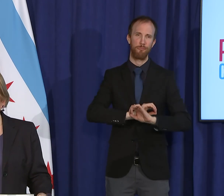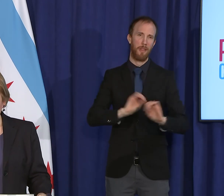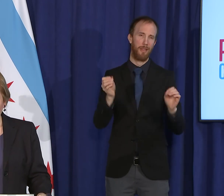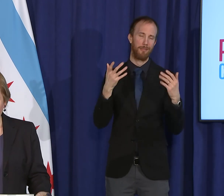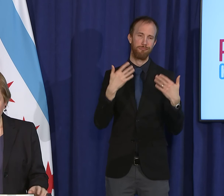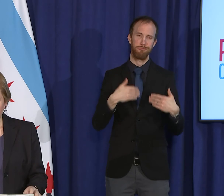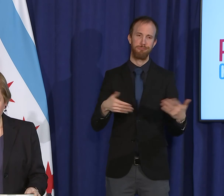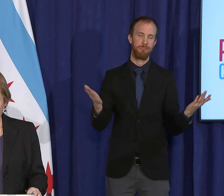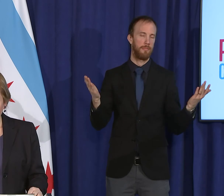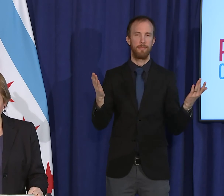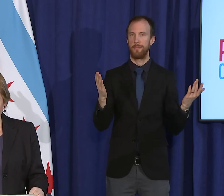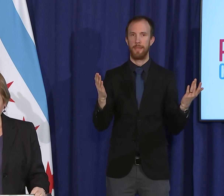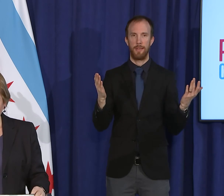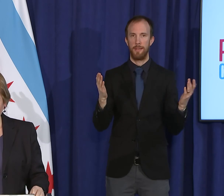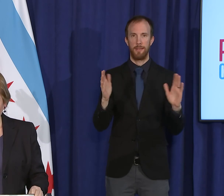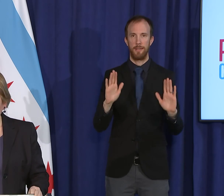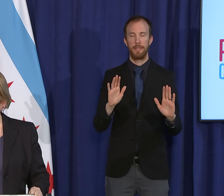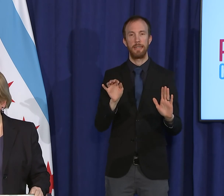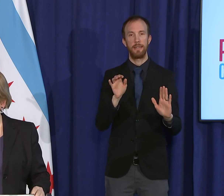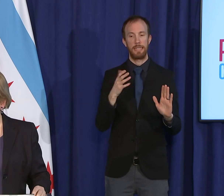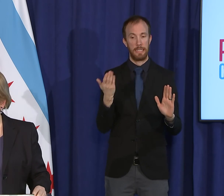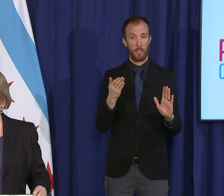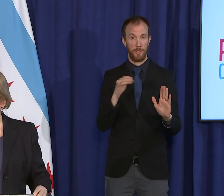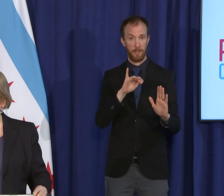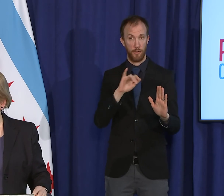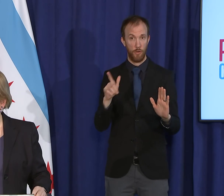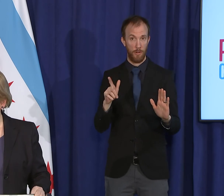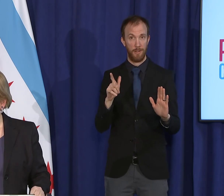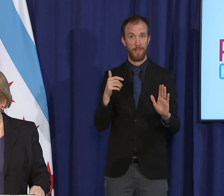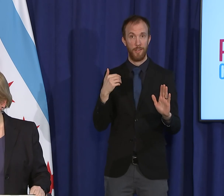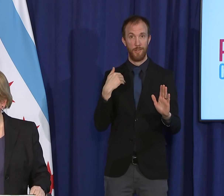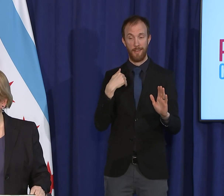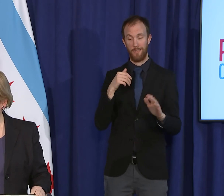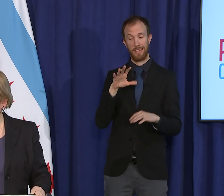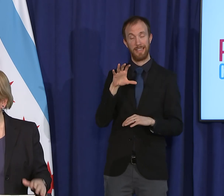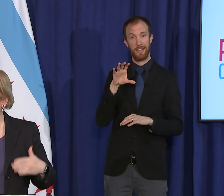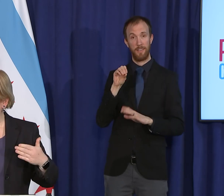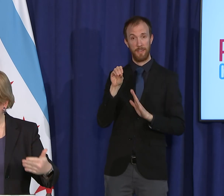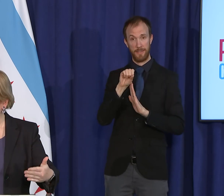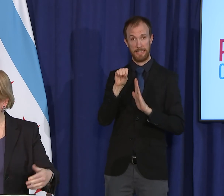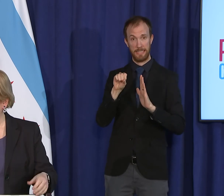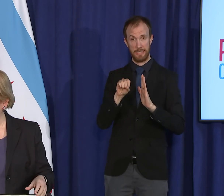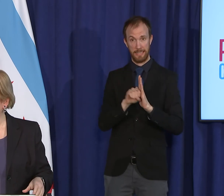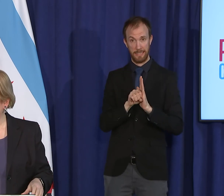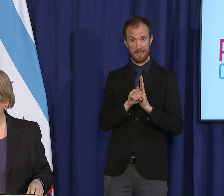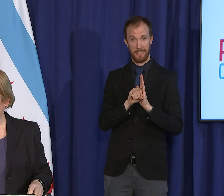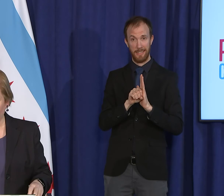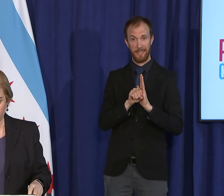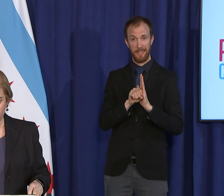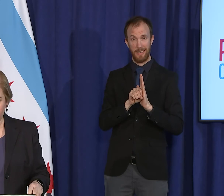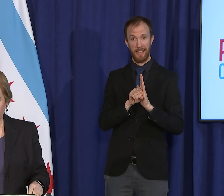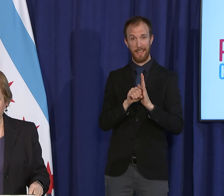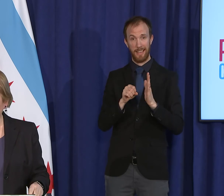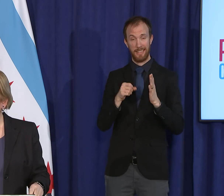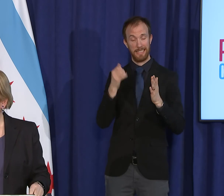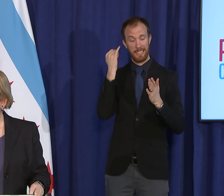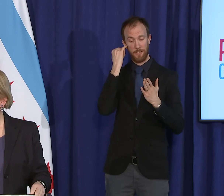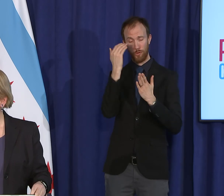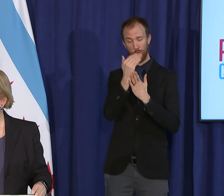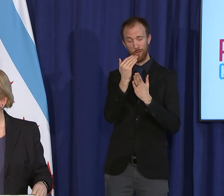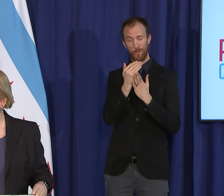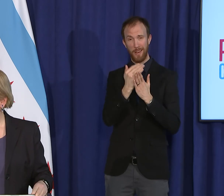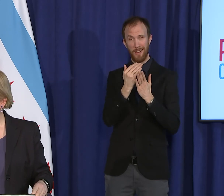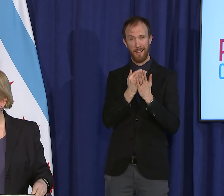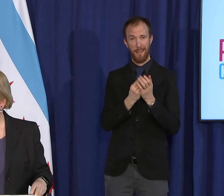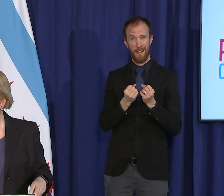And, here in Illinois, we are 40th out of 50th states when we think about the number of cases that we're having per 100,000. And